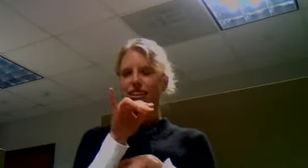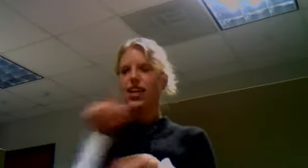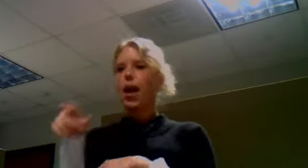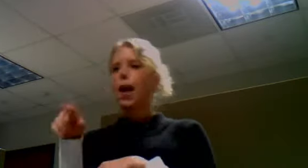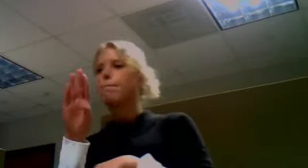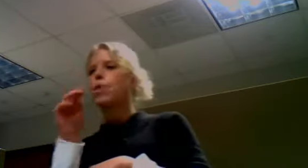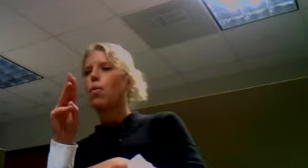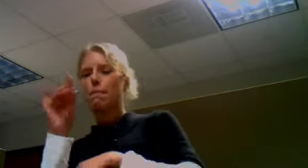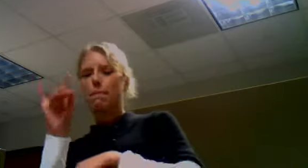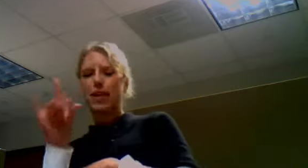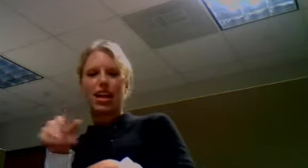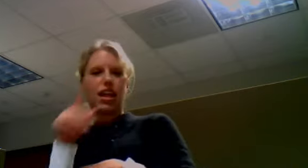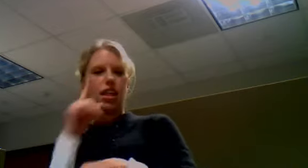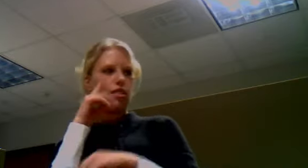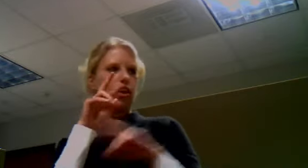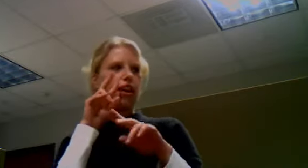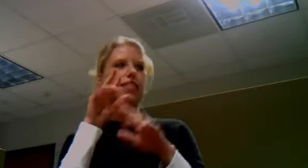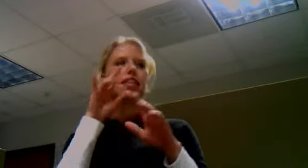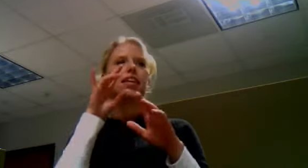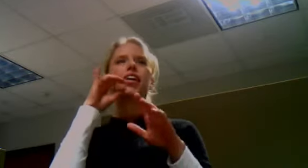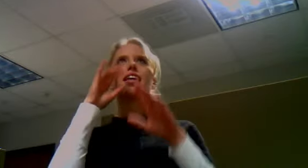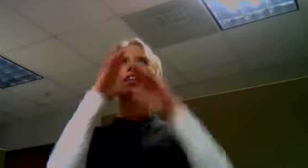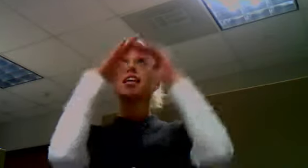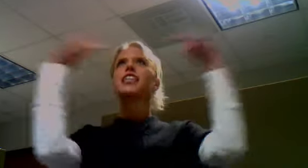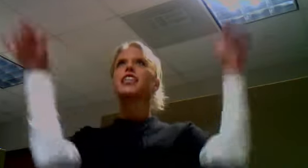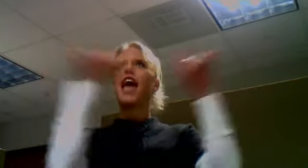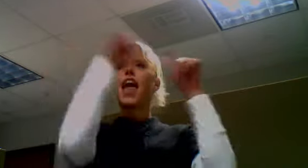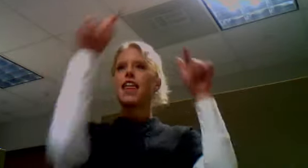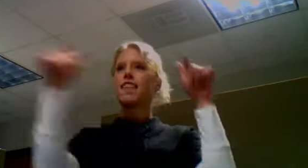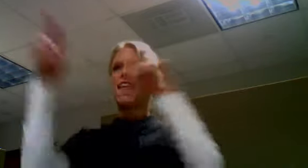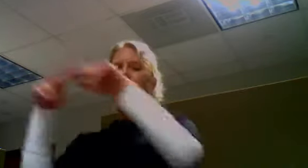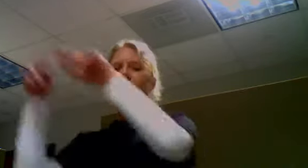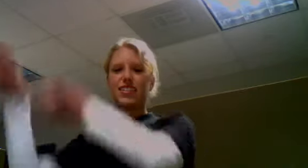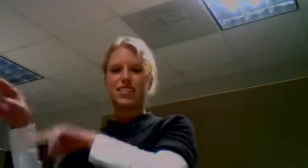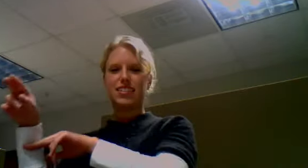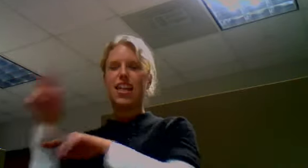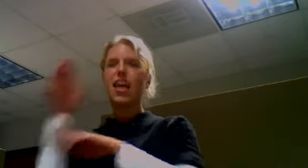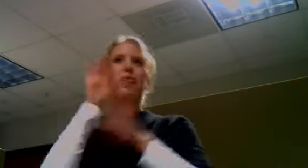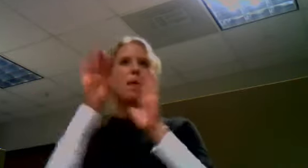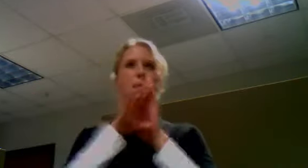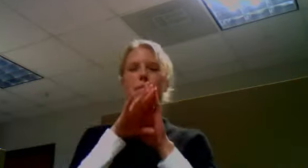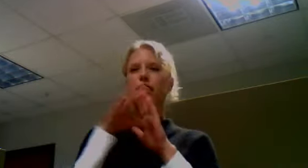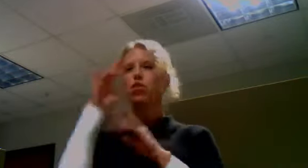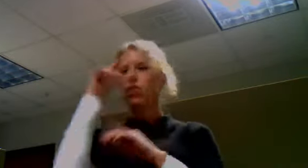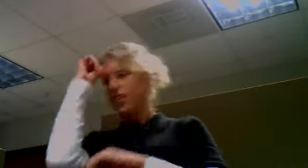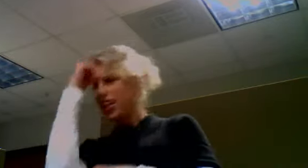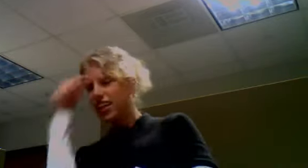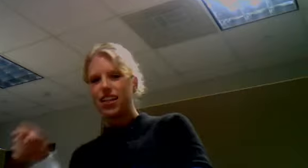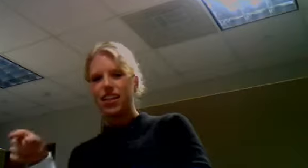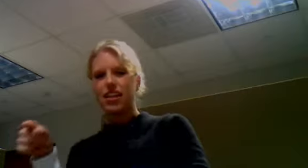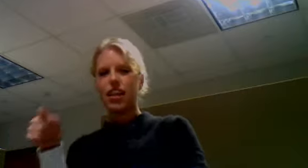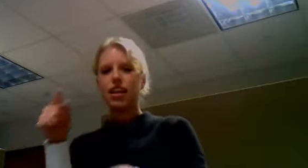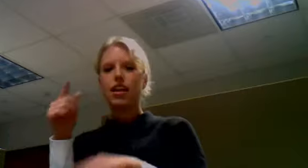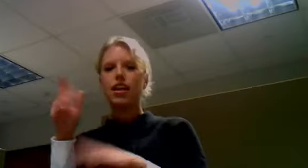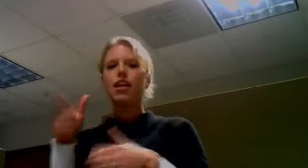skyline of Shanghai. This is the Pudong area. The picture on India is the Dharavi slum of